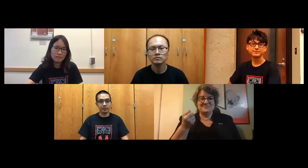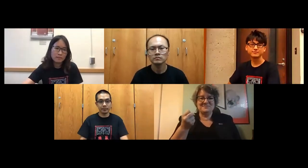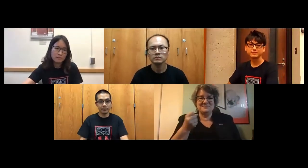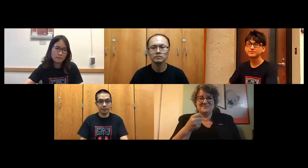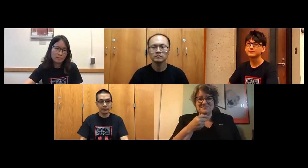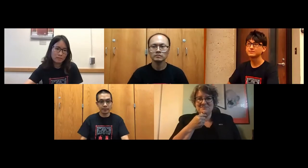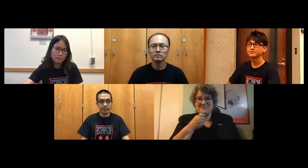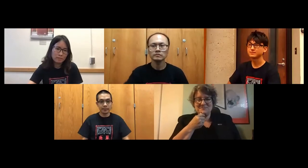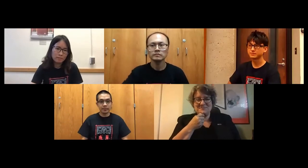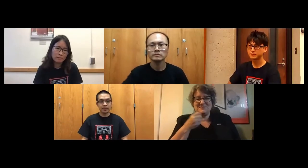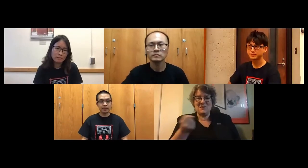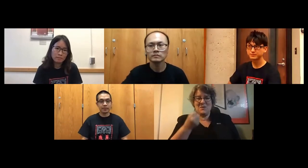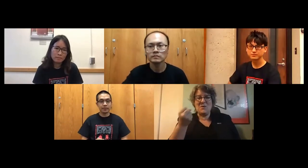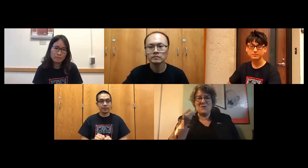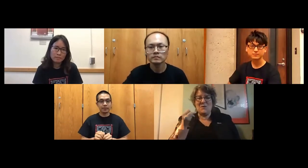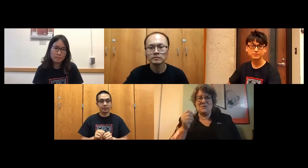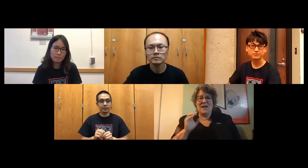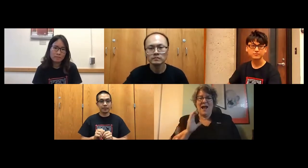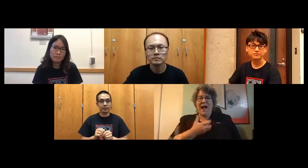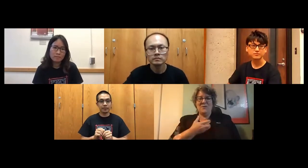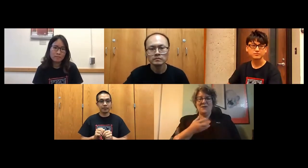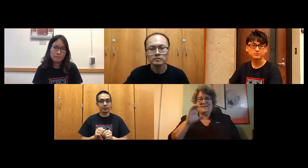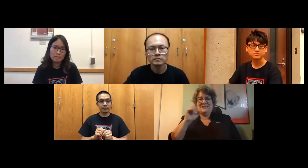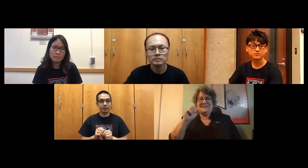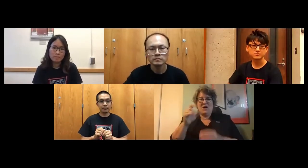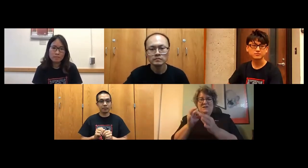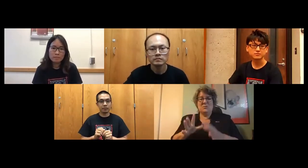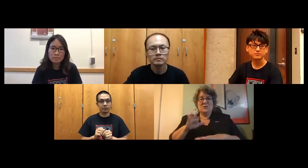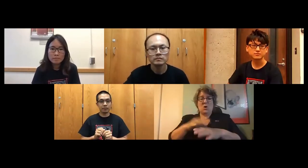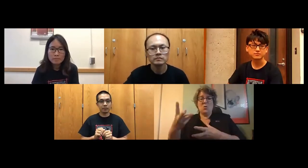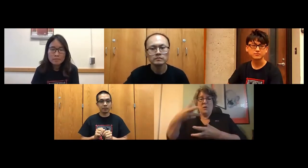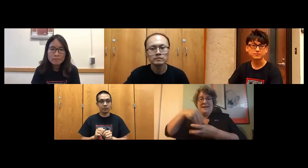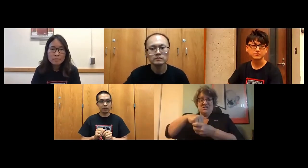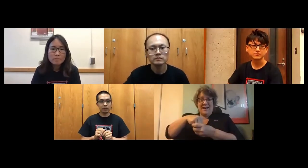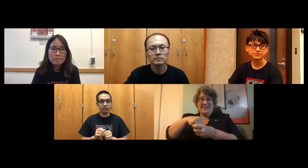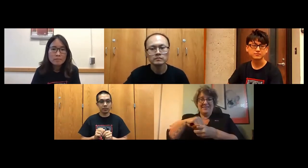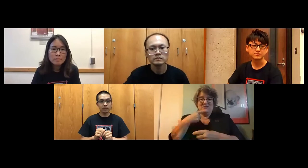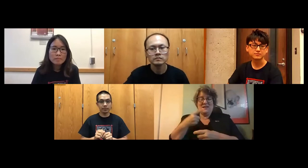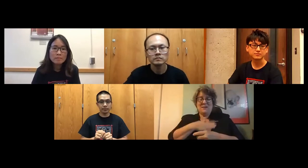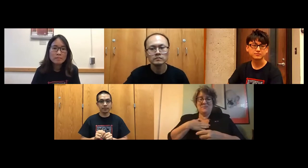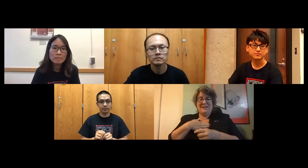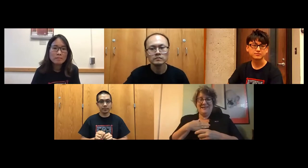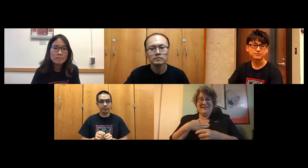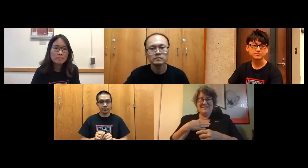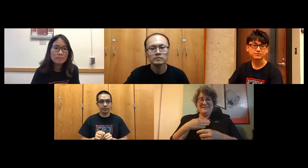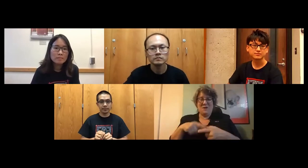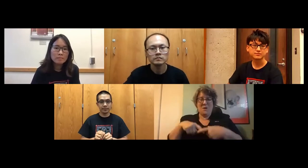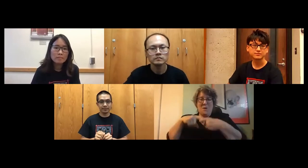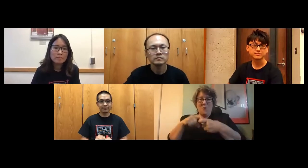Chinese Sign Language interpreters, so I'm getting some feedback. We will pause and reflect on that.